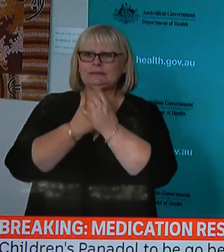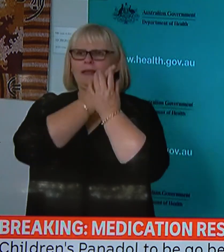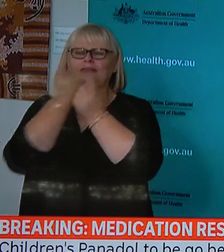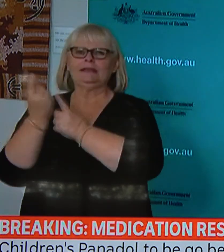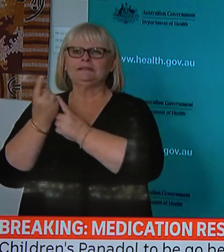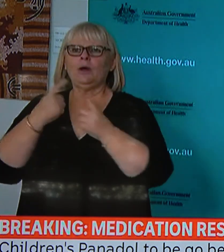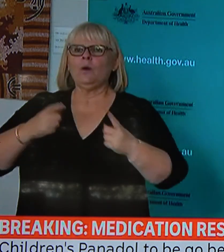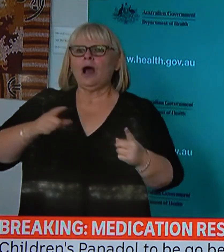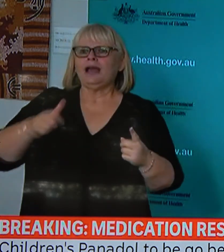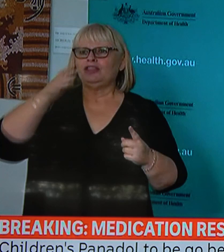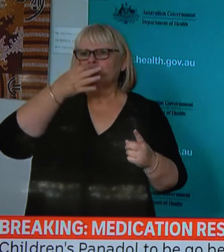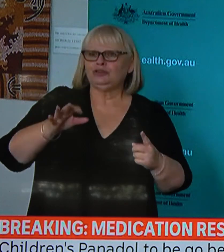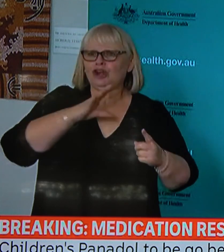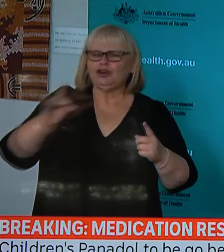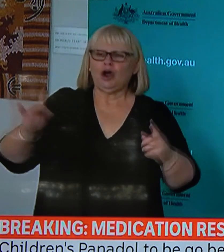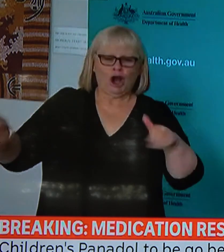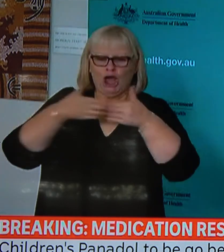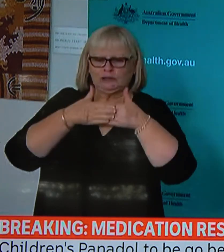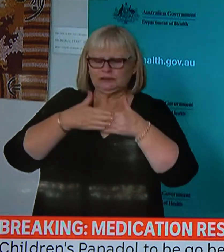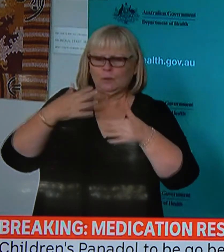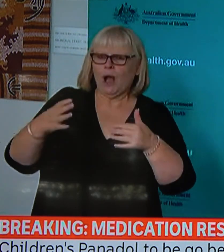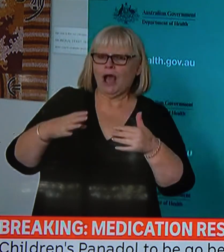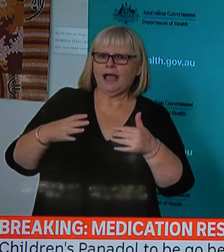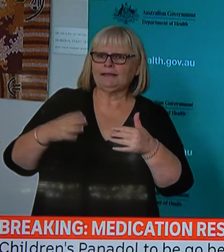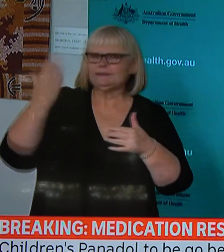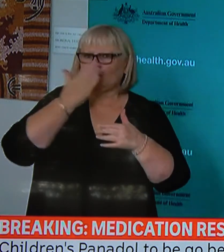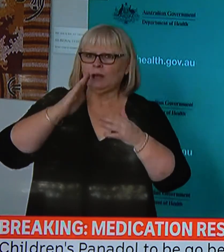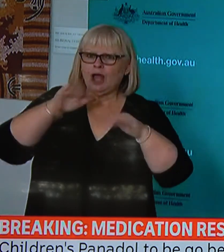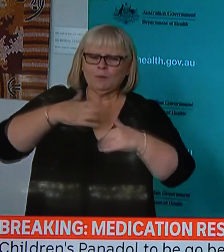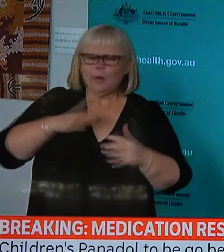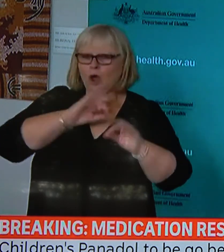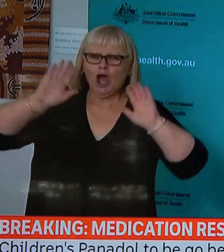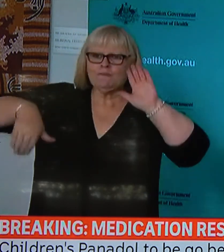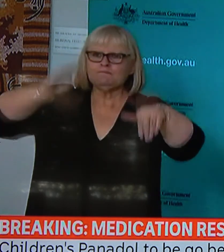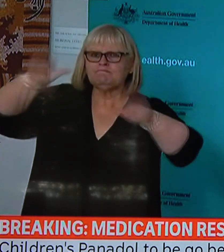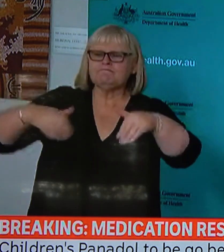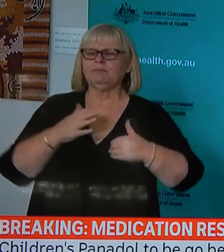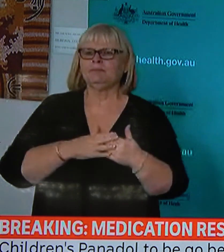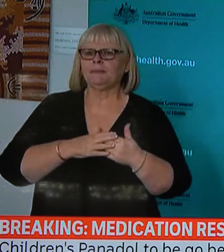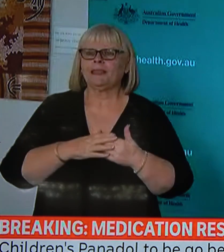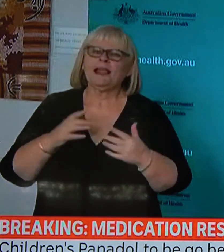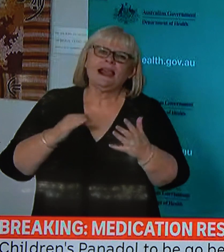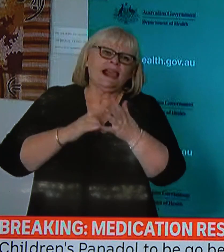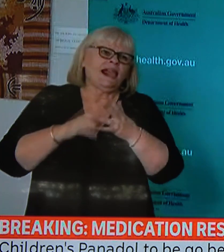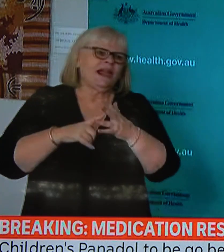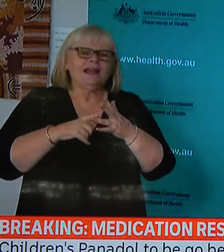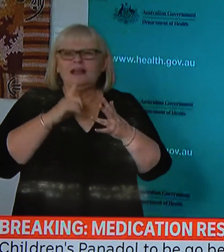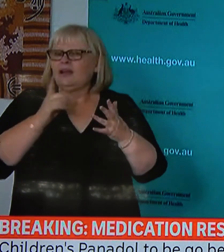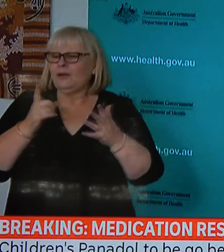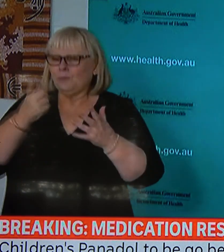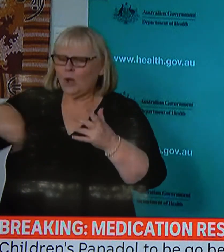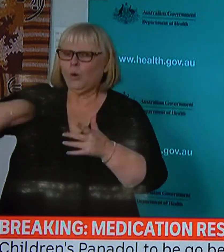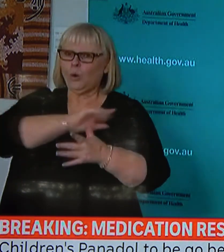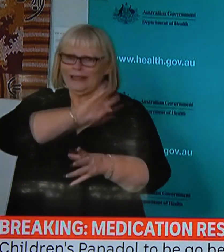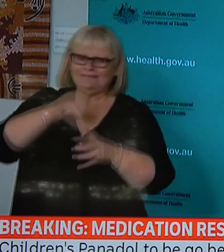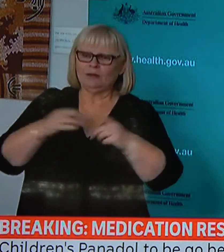forth, and why wasn't the school being closed, and why weren't they being sent home? So again, I'd say, guys, we're in this